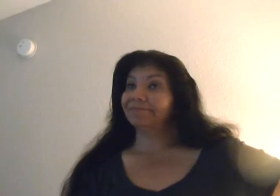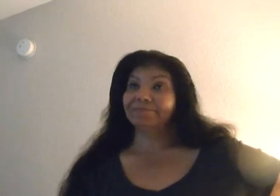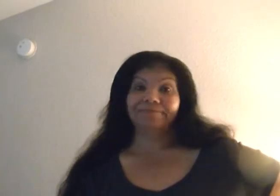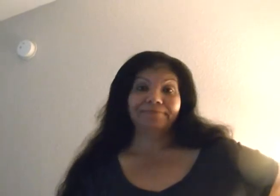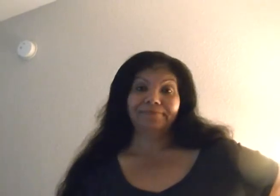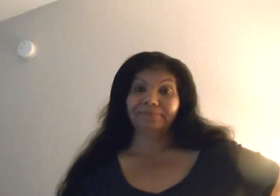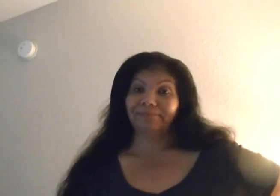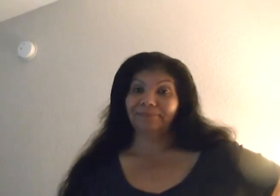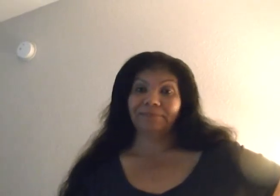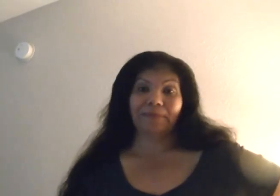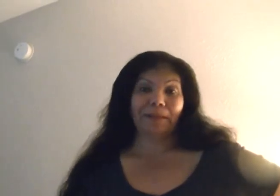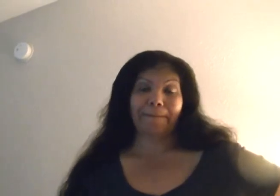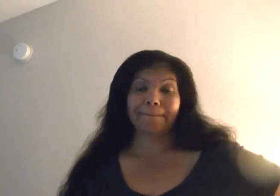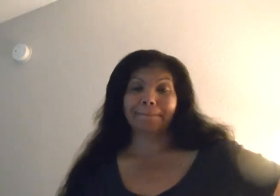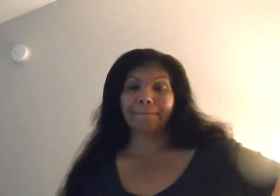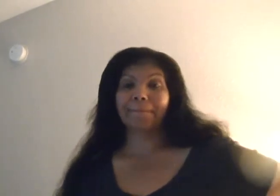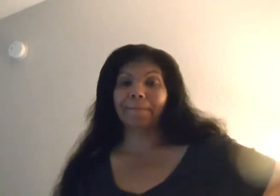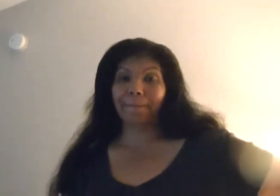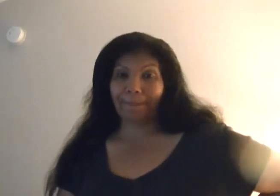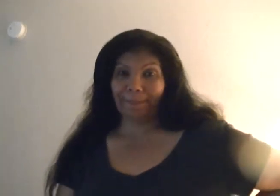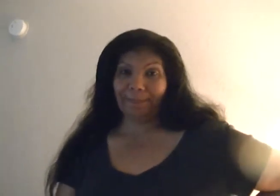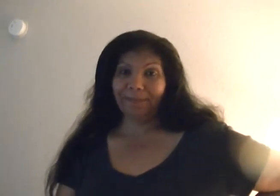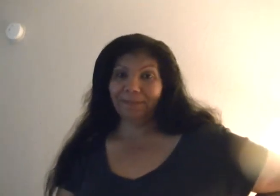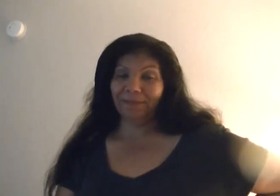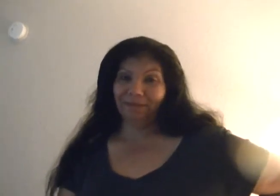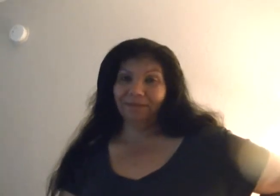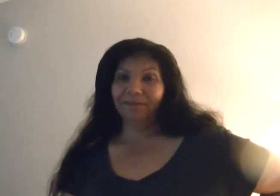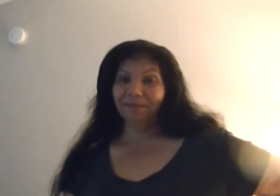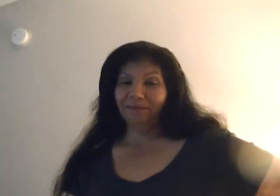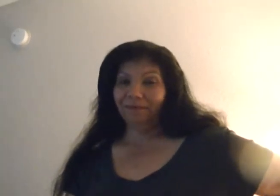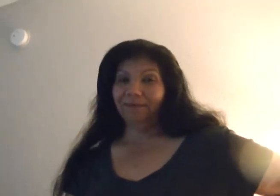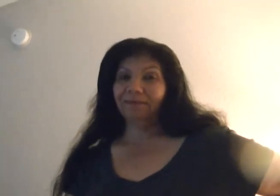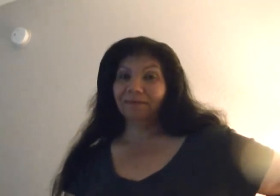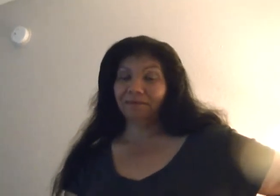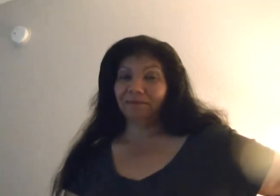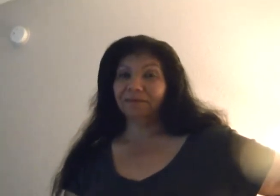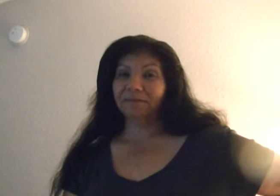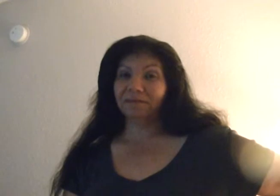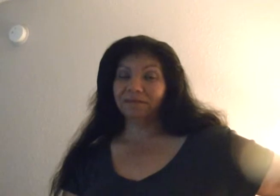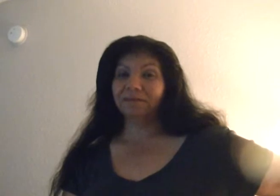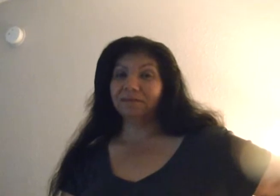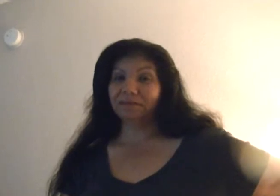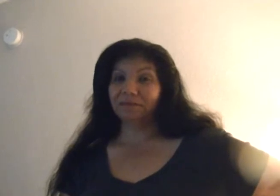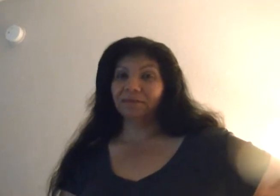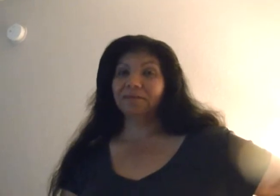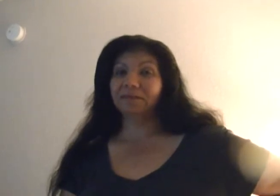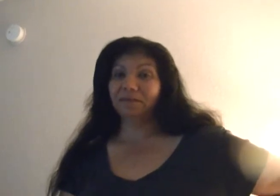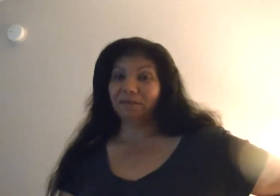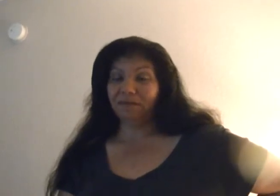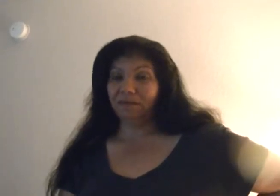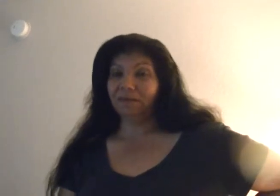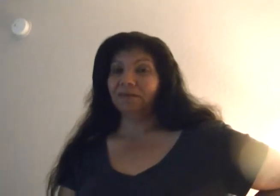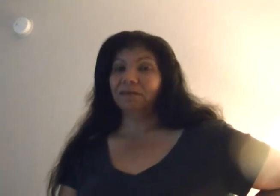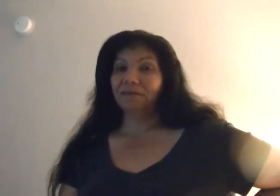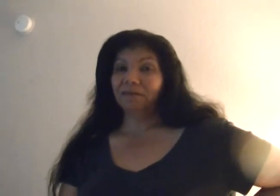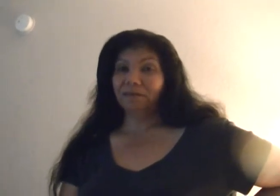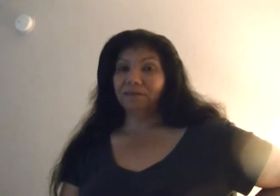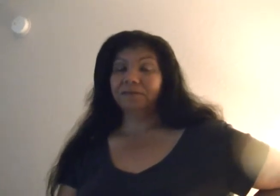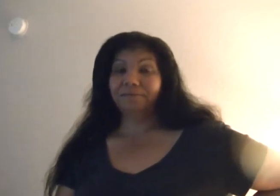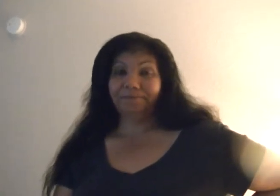Jesus. Marriage is for grown folks. And I don't mean physically grown folks. Marriage is for spiritually grown folks in the Lord.